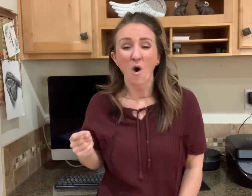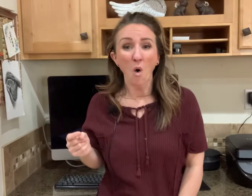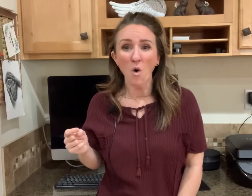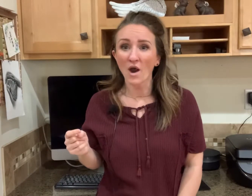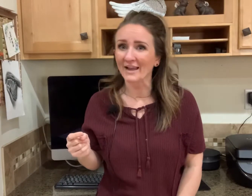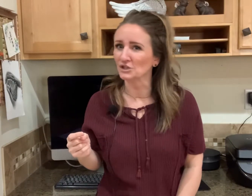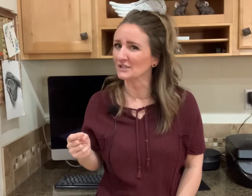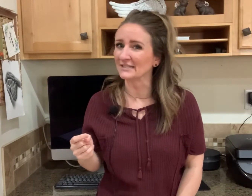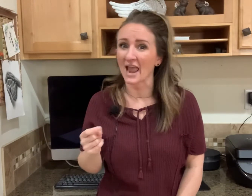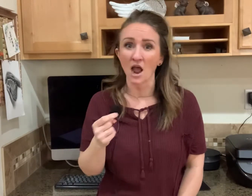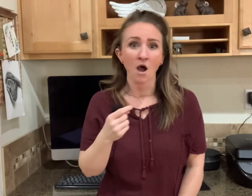or I could just say,